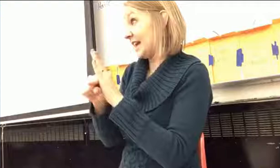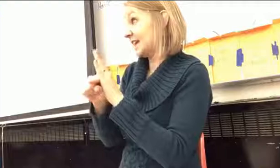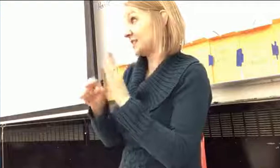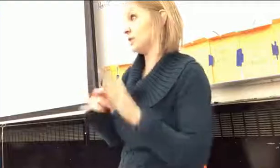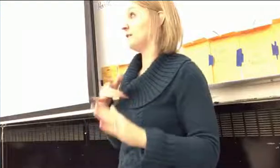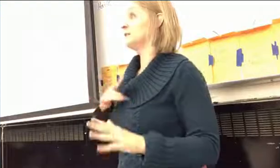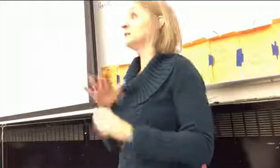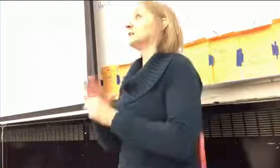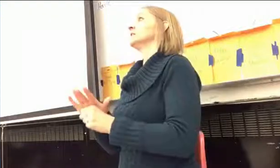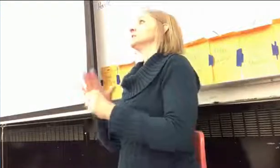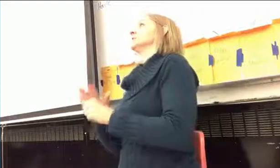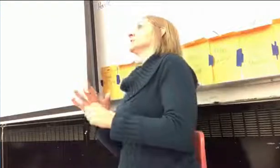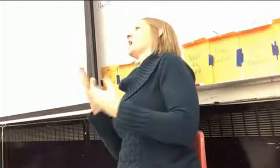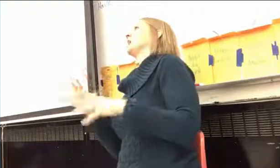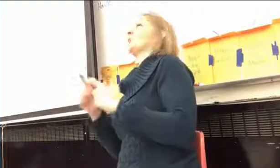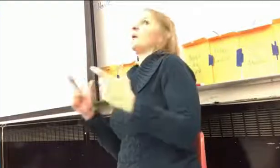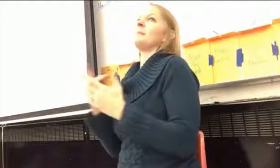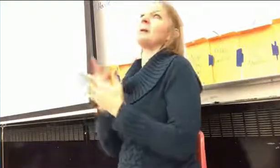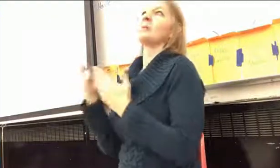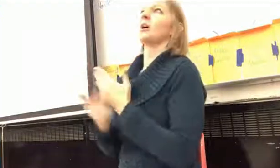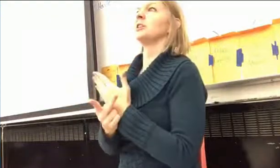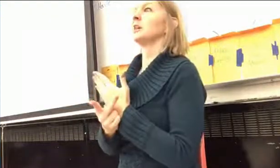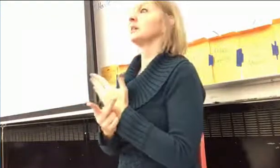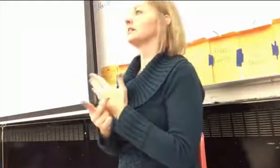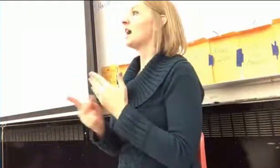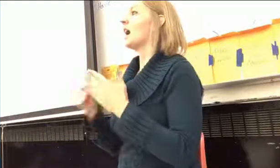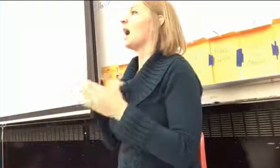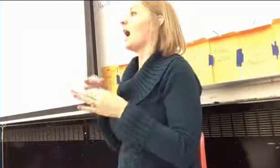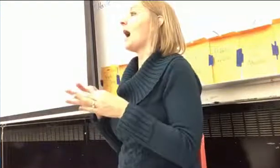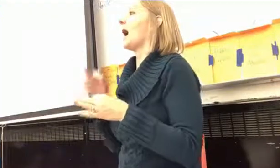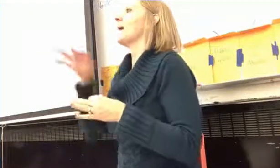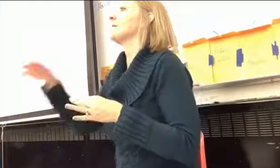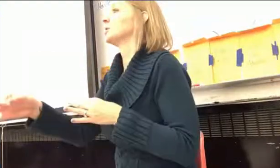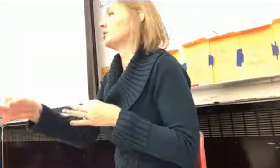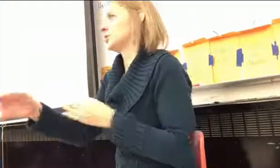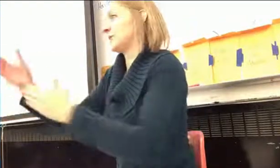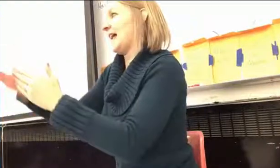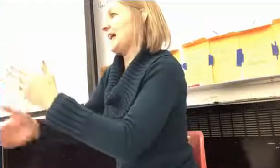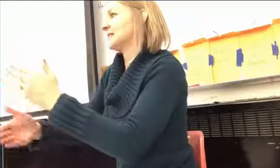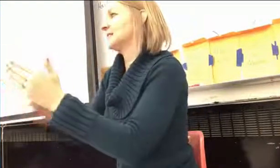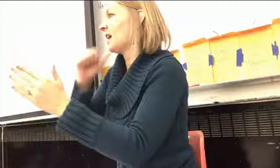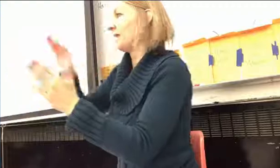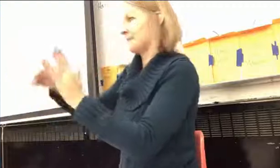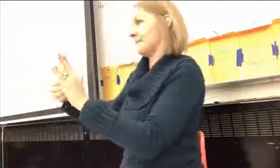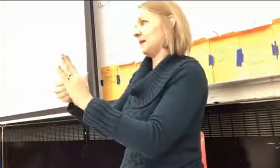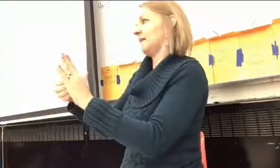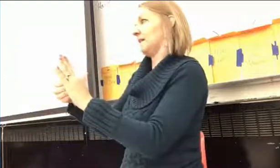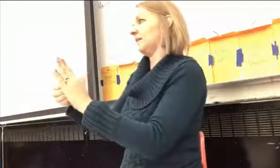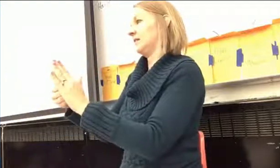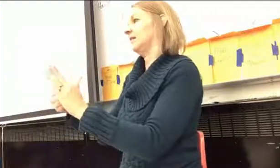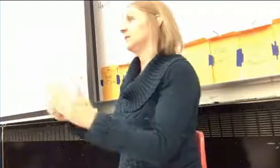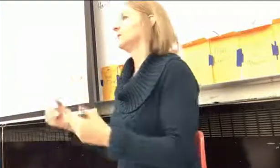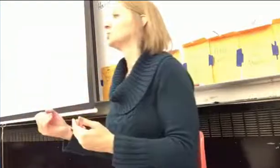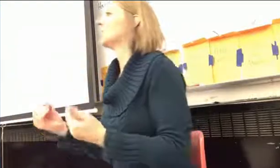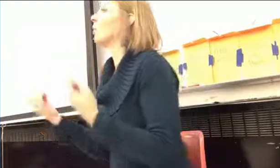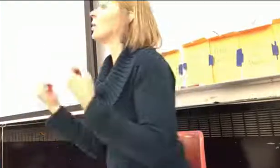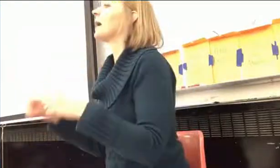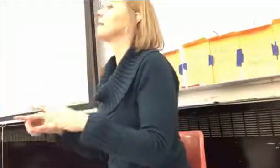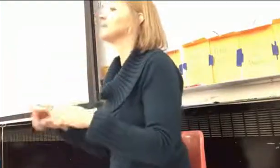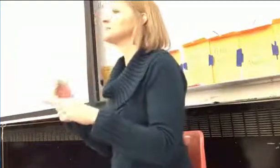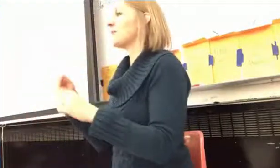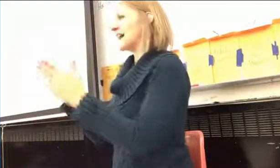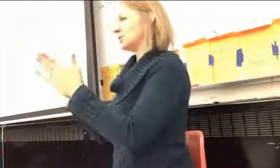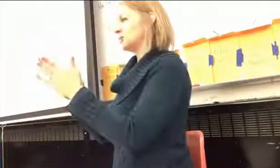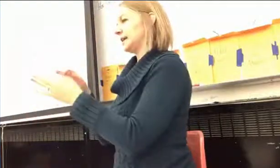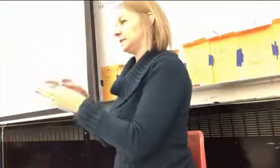little bit stressed out that you don't want to do a big project, I pushed it to the end of the unit instead of the middle of the unit. So what's going to happen is we push that